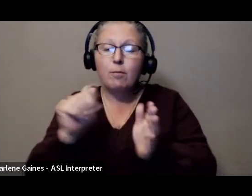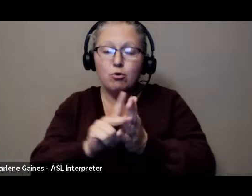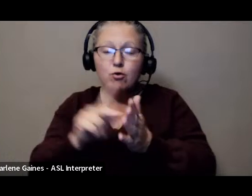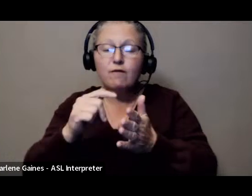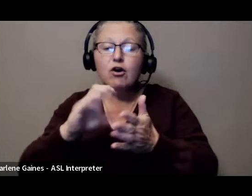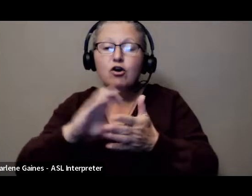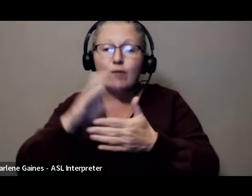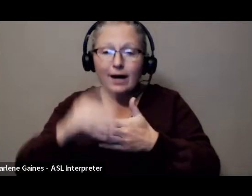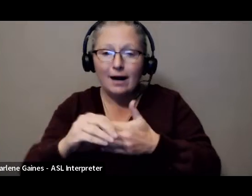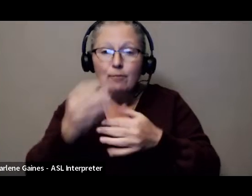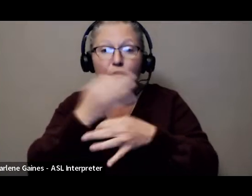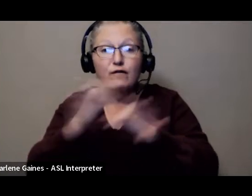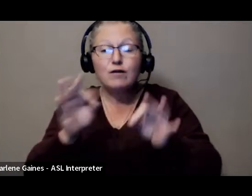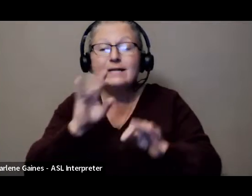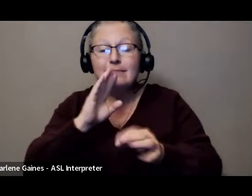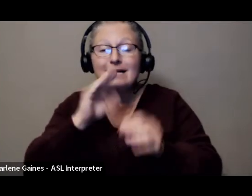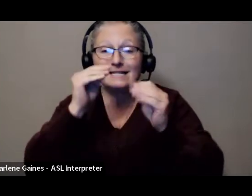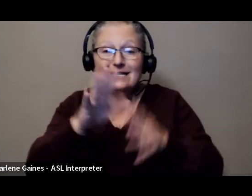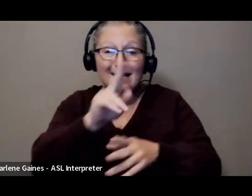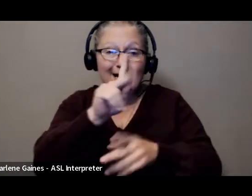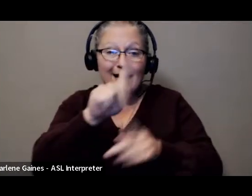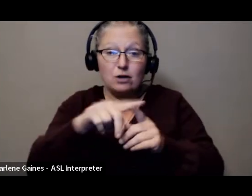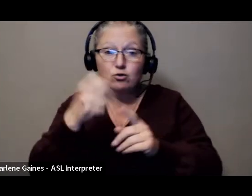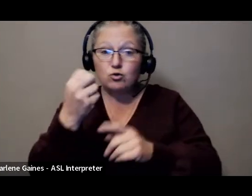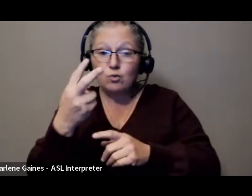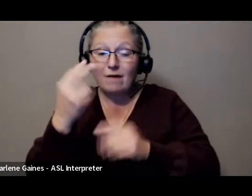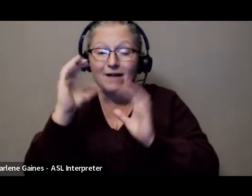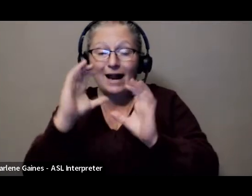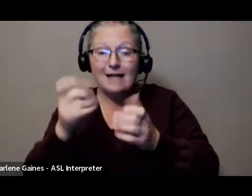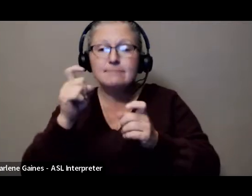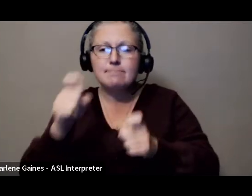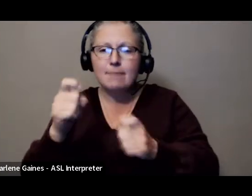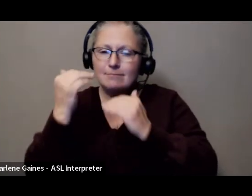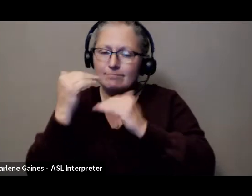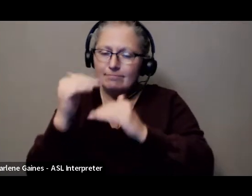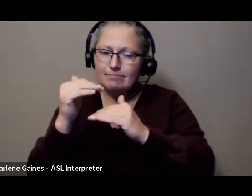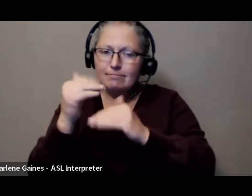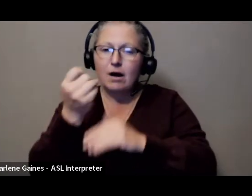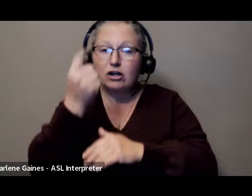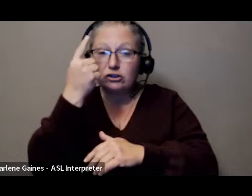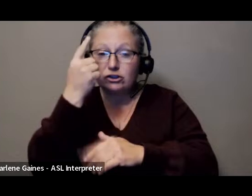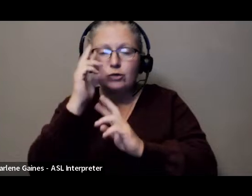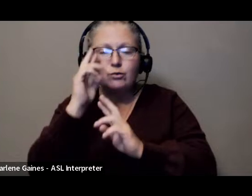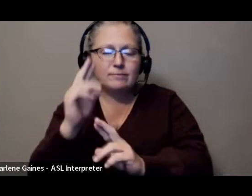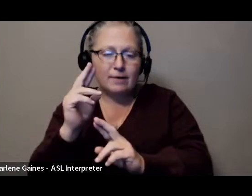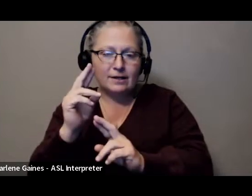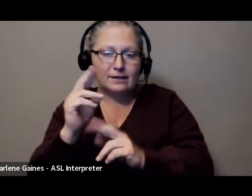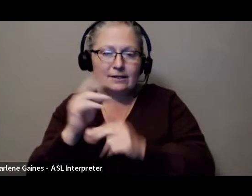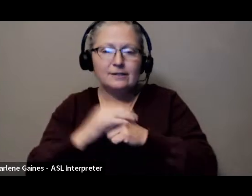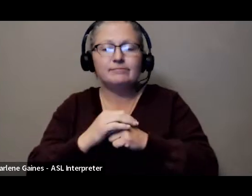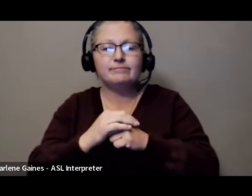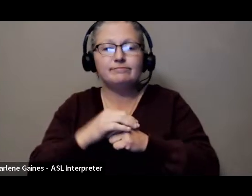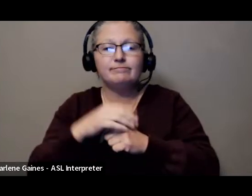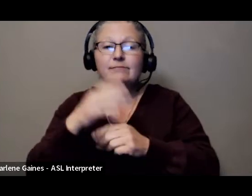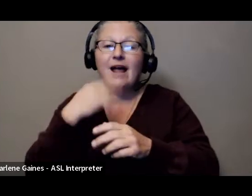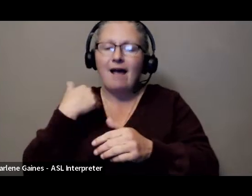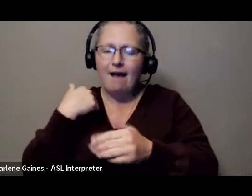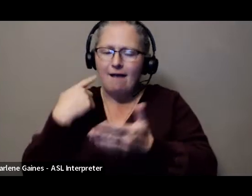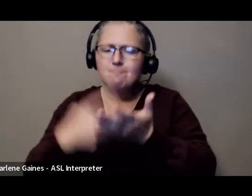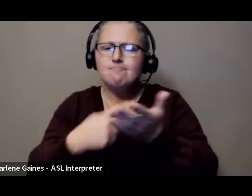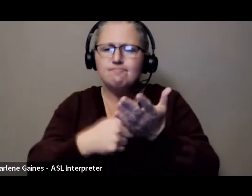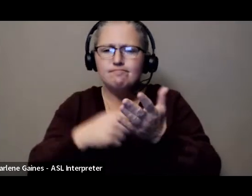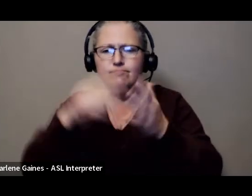by teachers in K-12 classrooms has constraints that must be understood and respected. I've had conversations